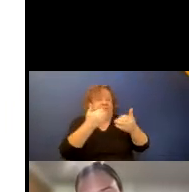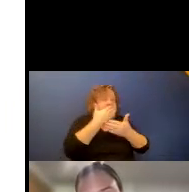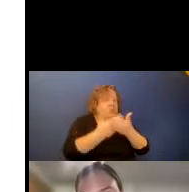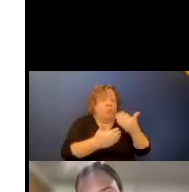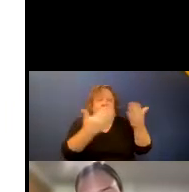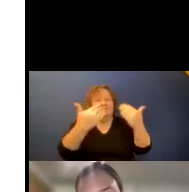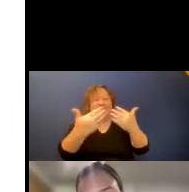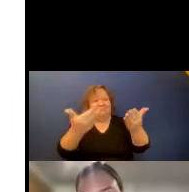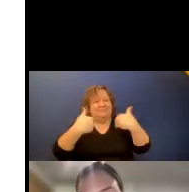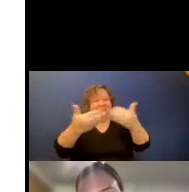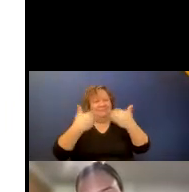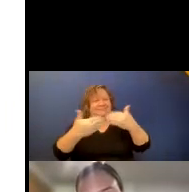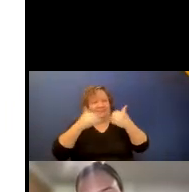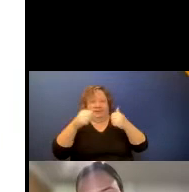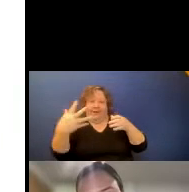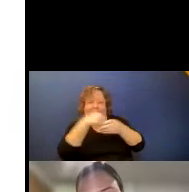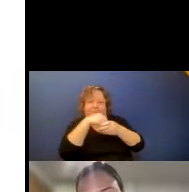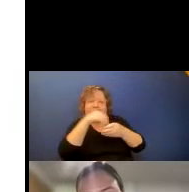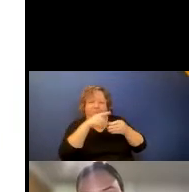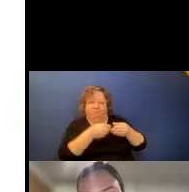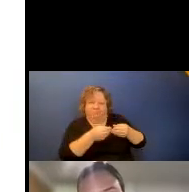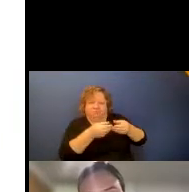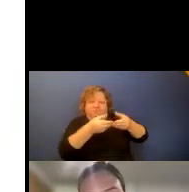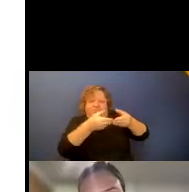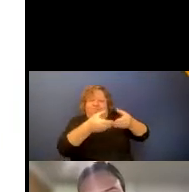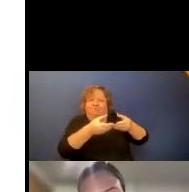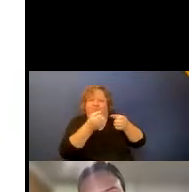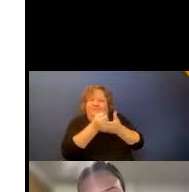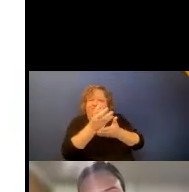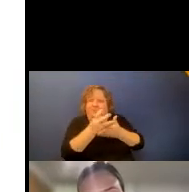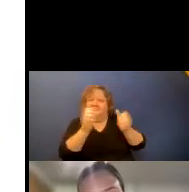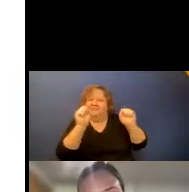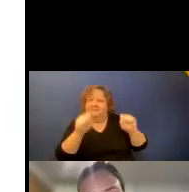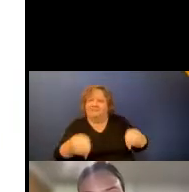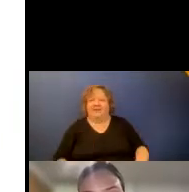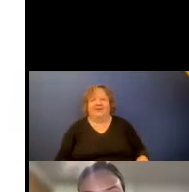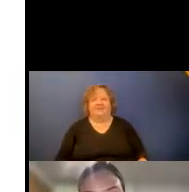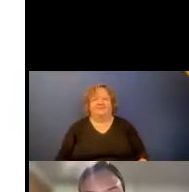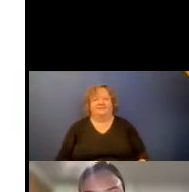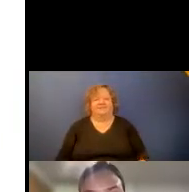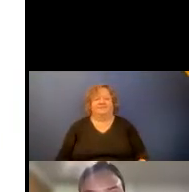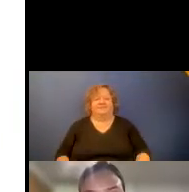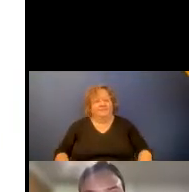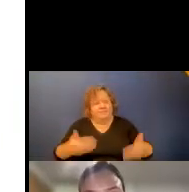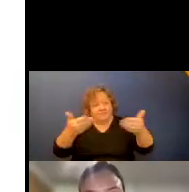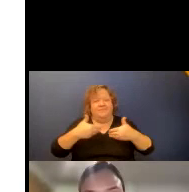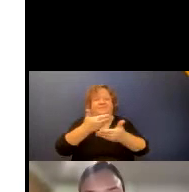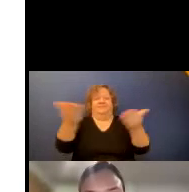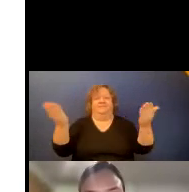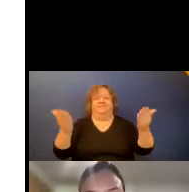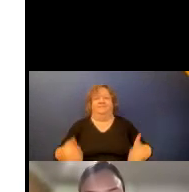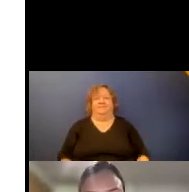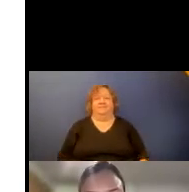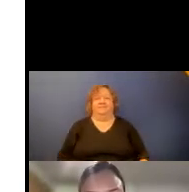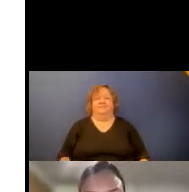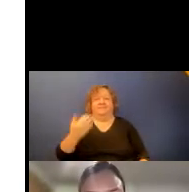happy to take that into account. And you can use the link in the chat. Next